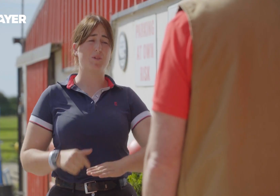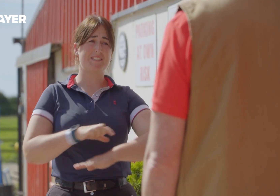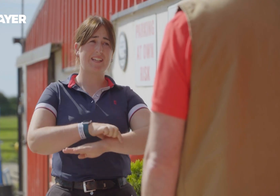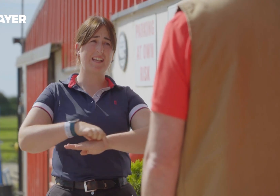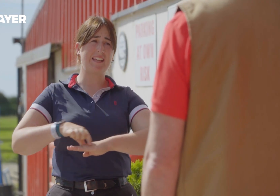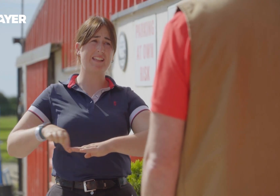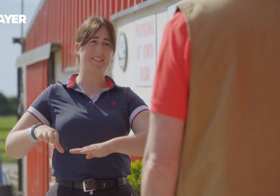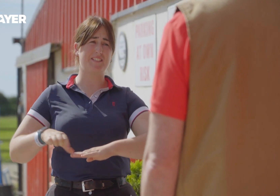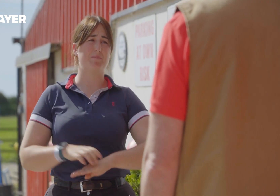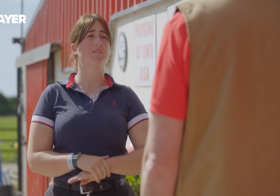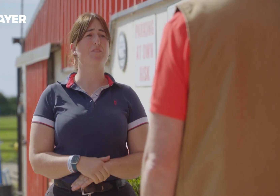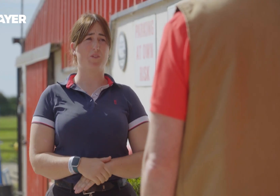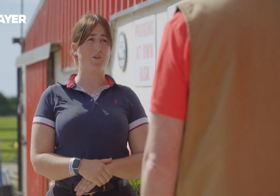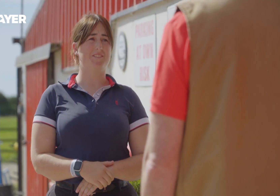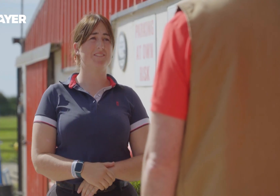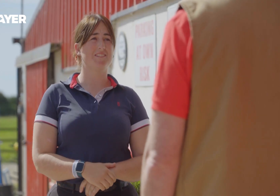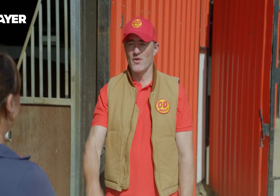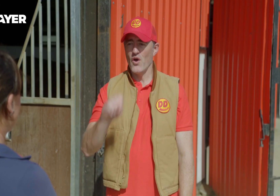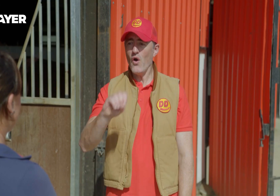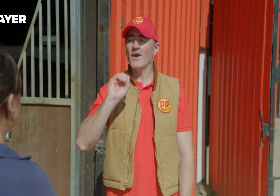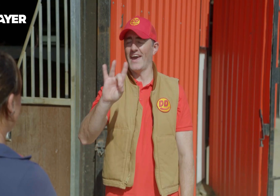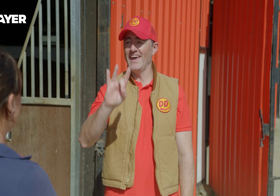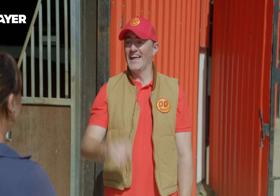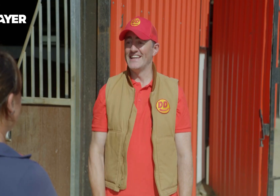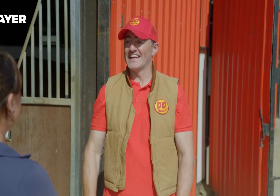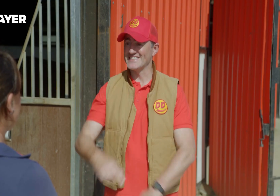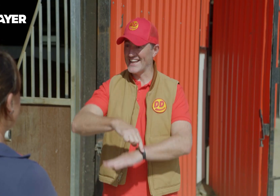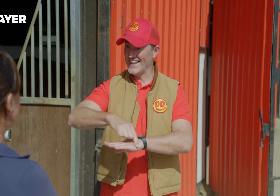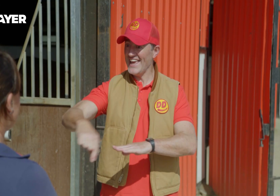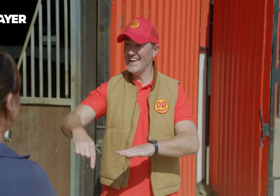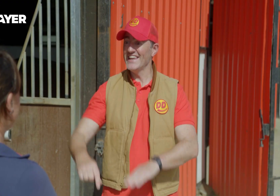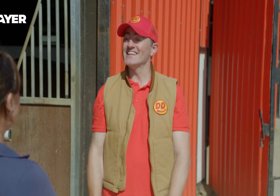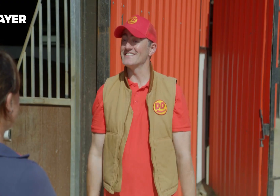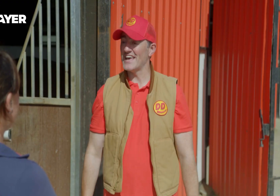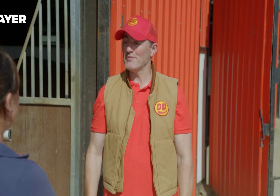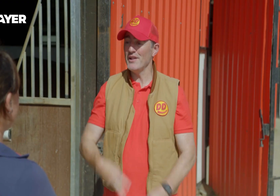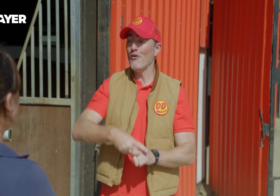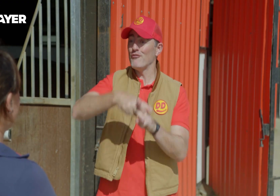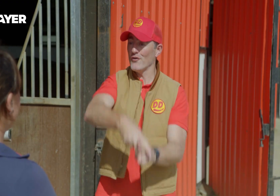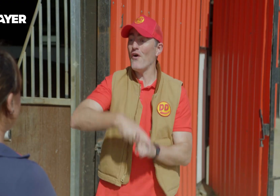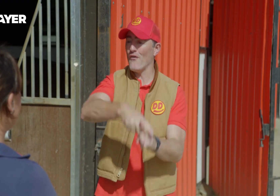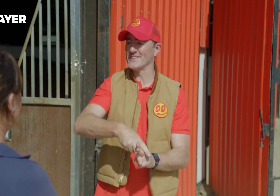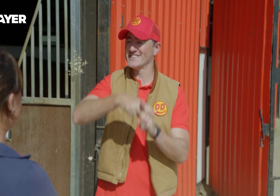must clean the stable for the horse. Okay, let's clean the stable for the horse.